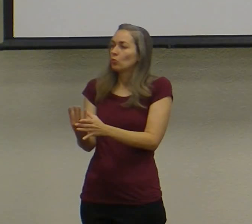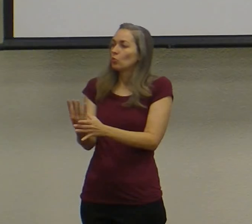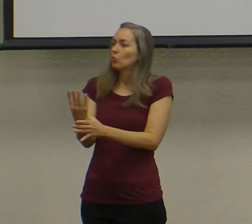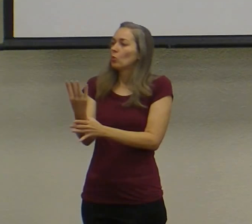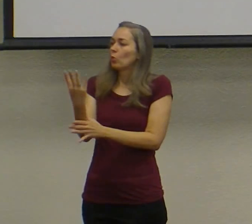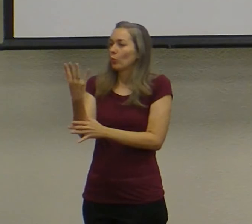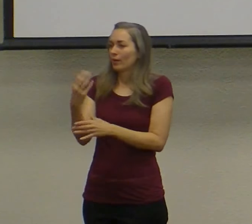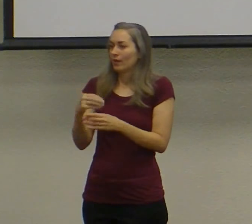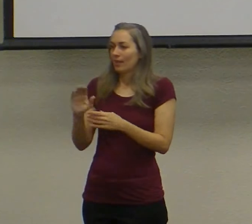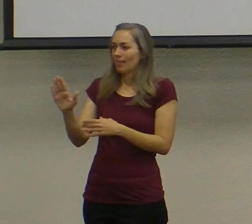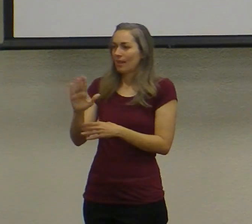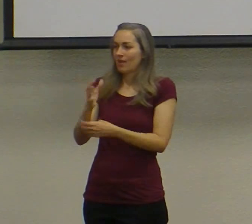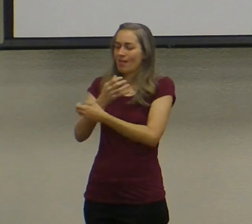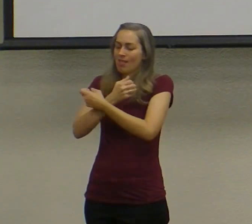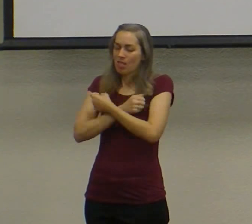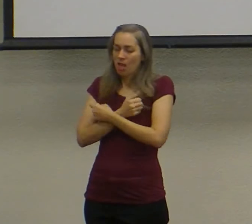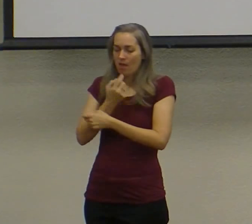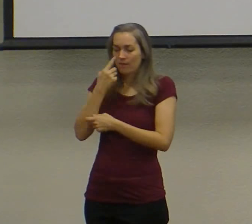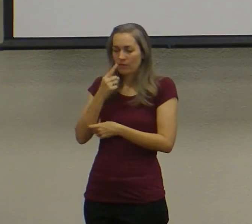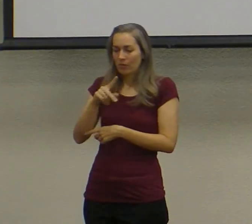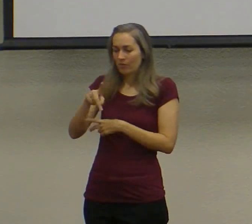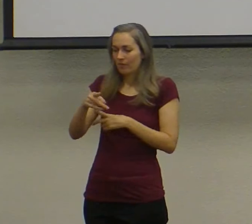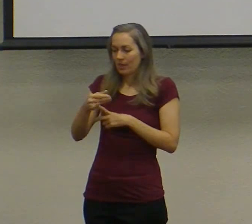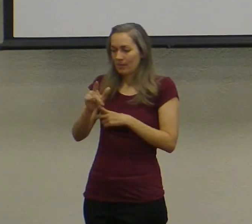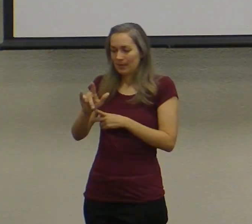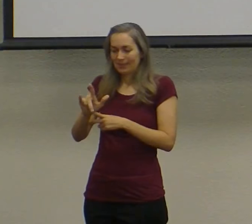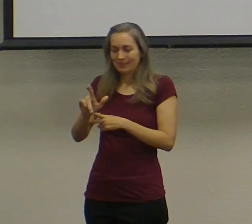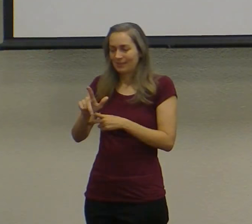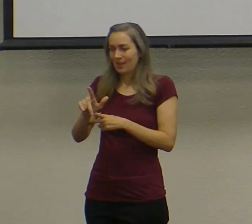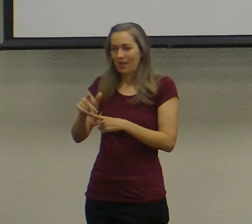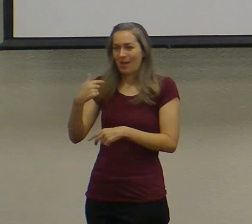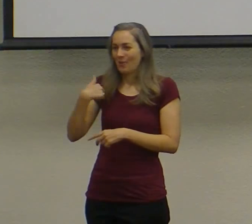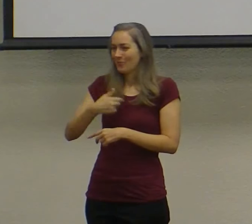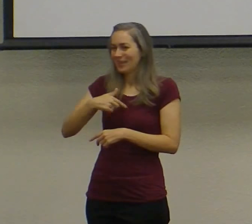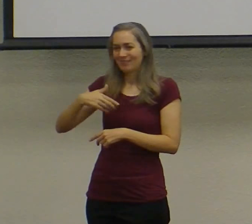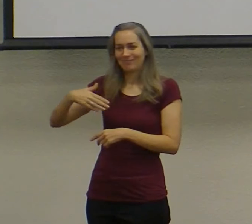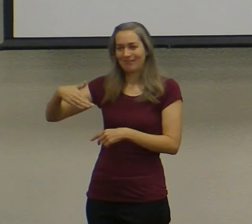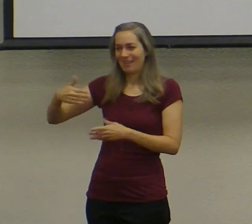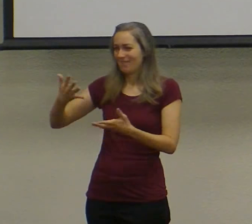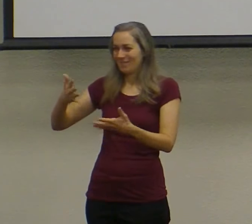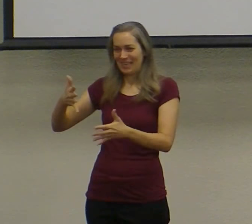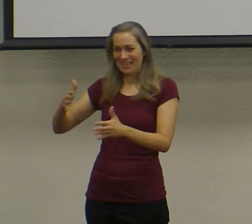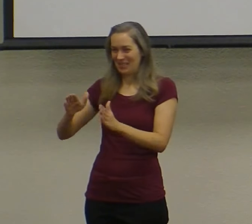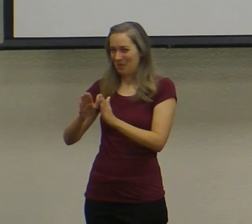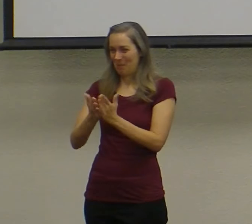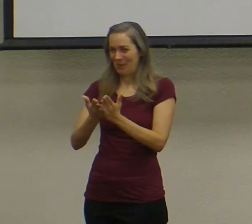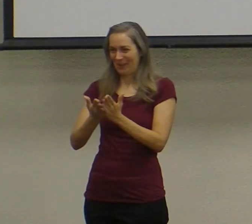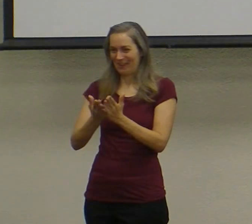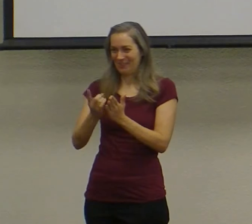in their love of Philippians. We didn't get through the entire book in, classic style. We got halfway through it in 6 weeks,